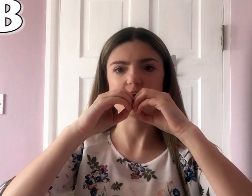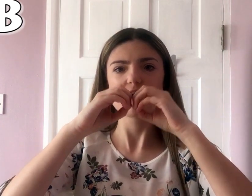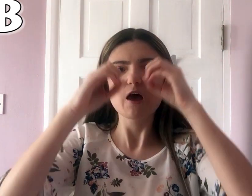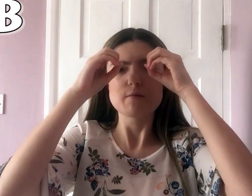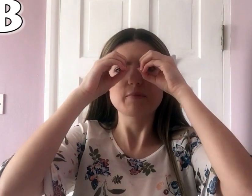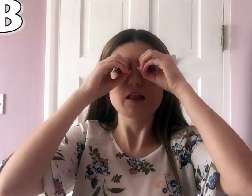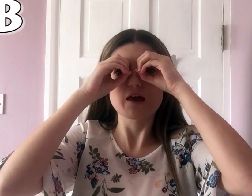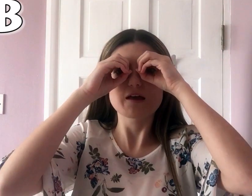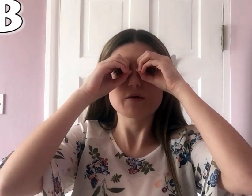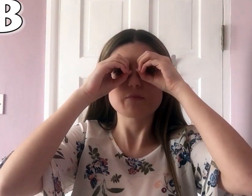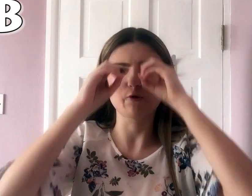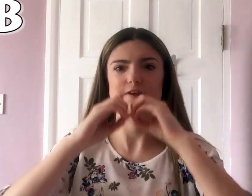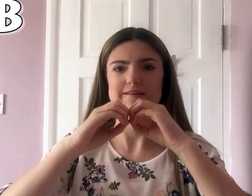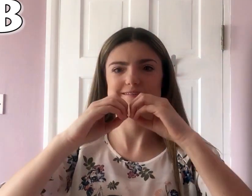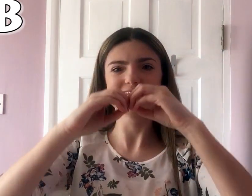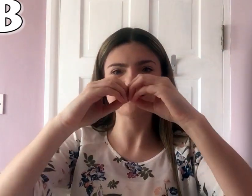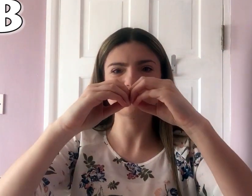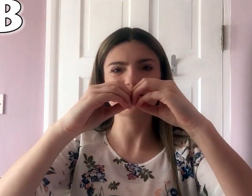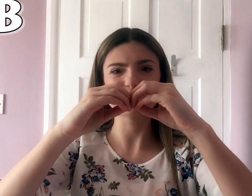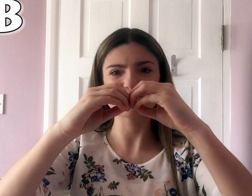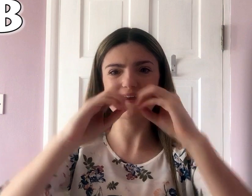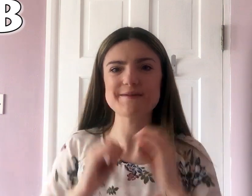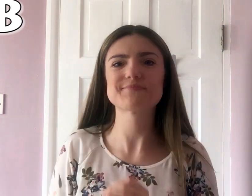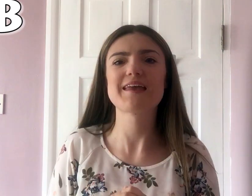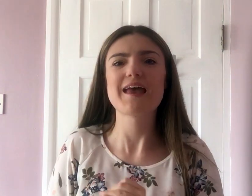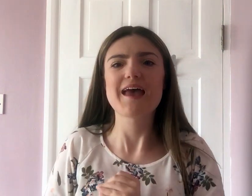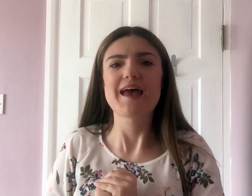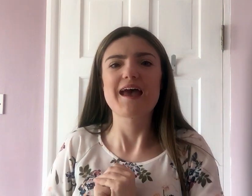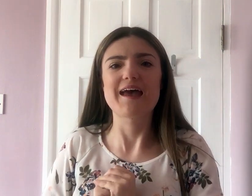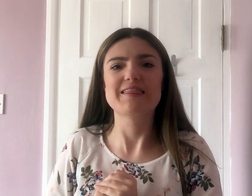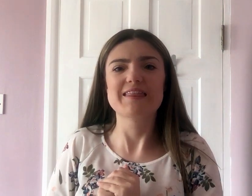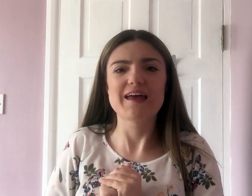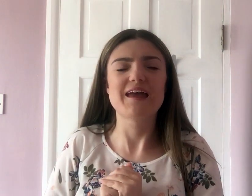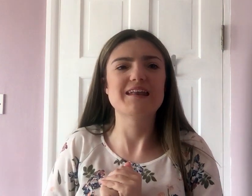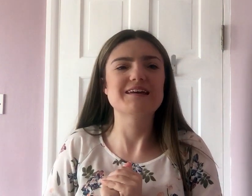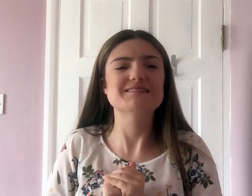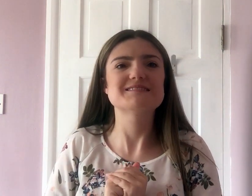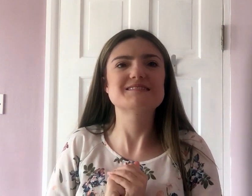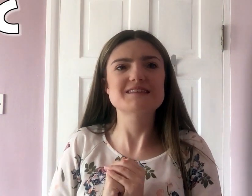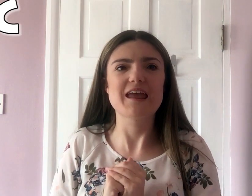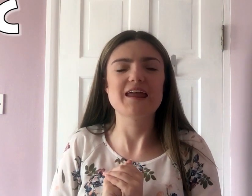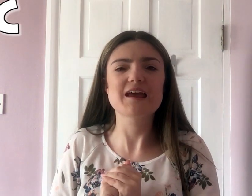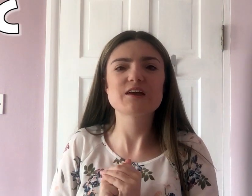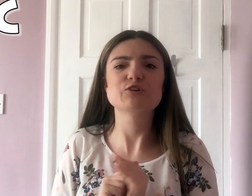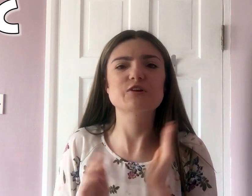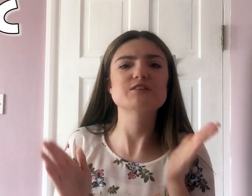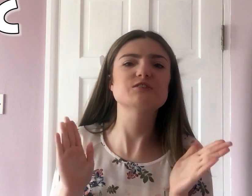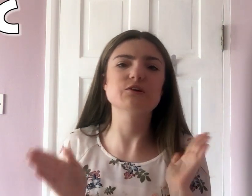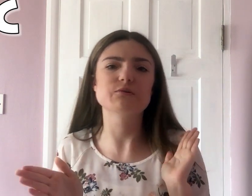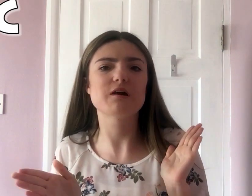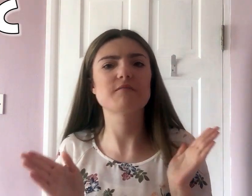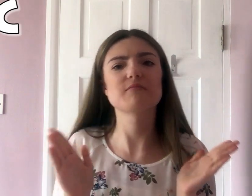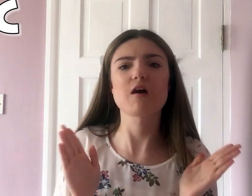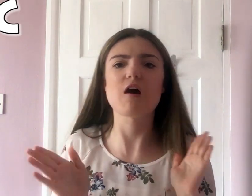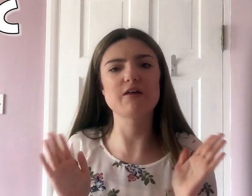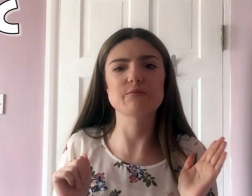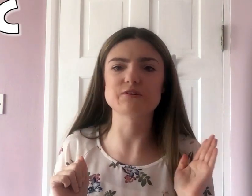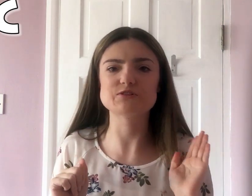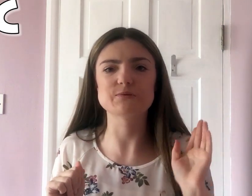a bit like binoculars. So we're going to go for B. And then C, you can do either one or two ways.